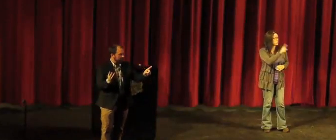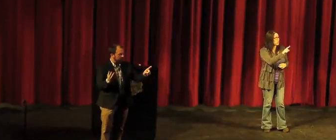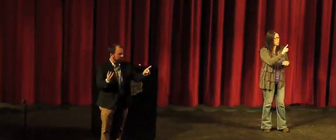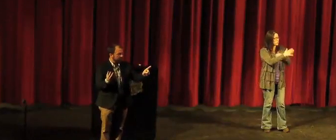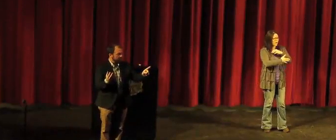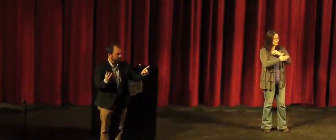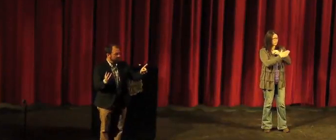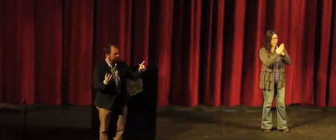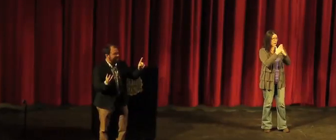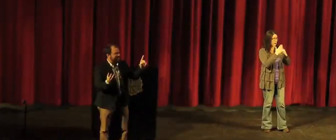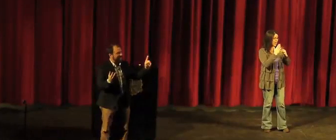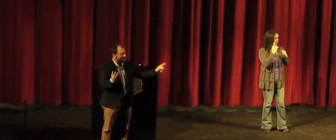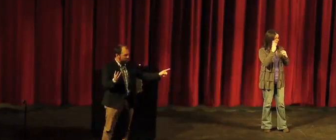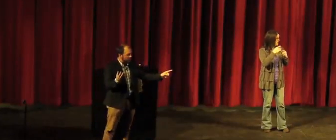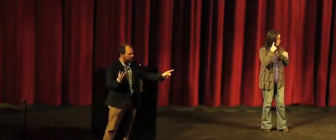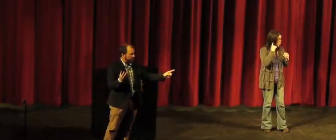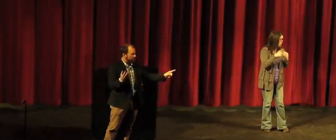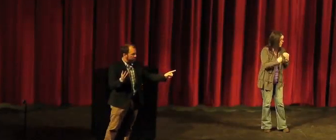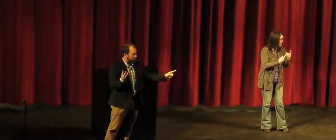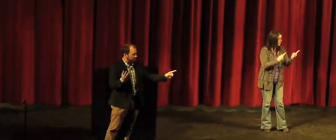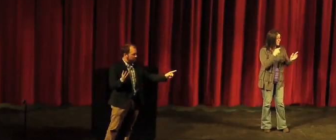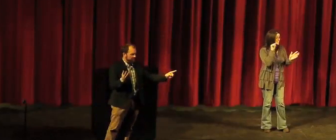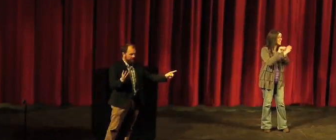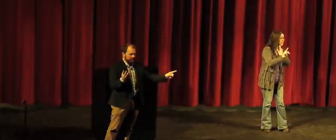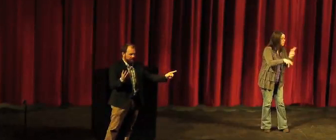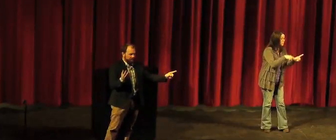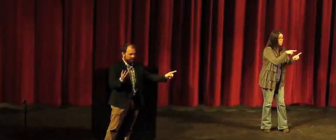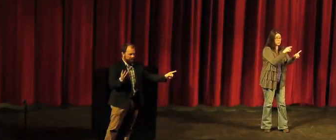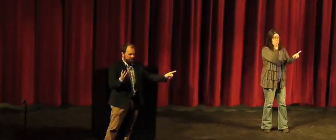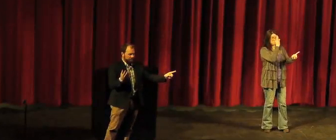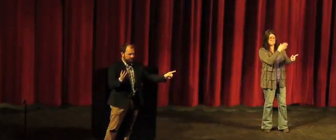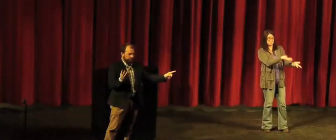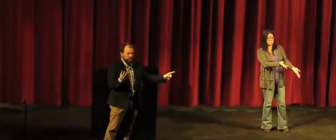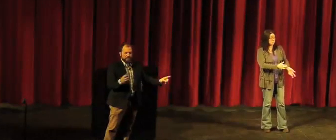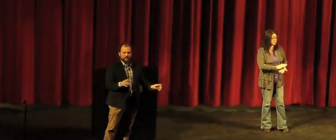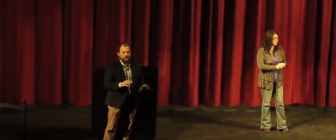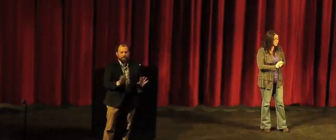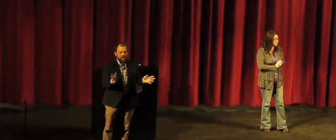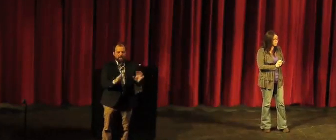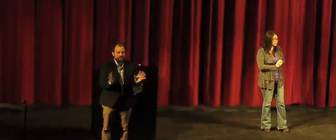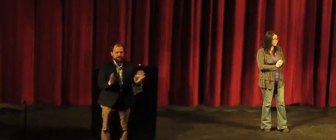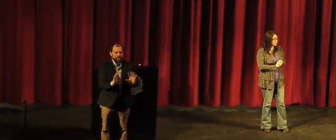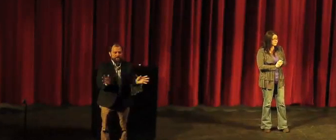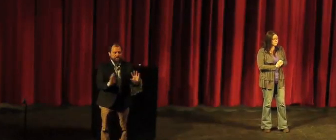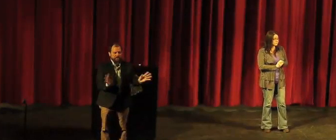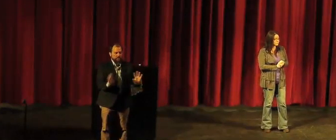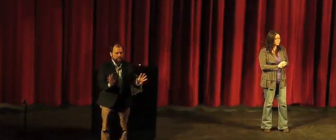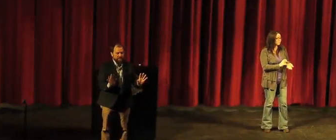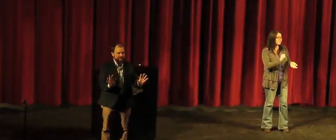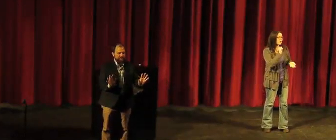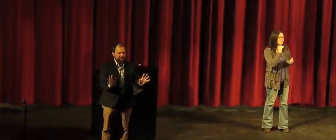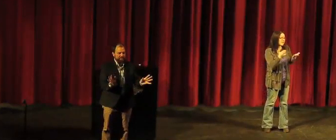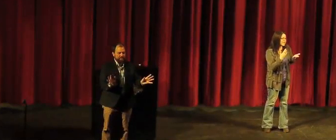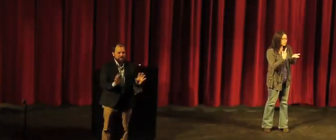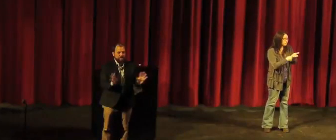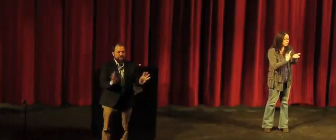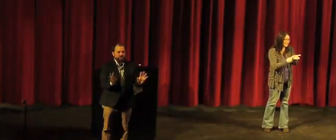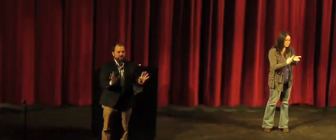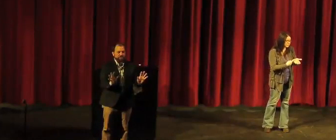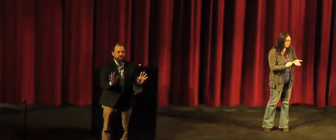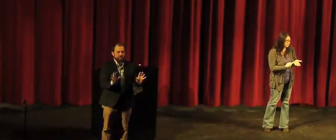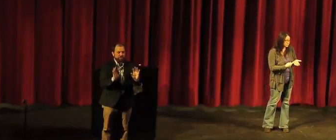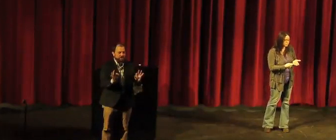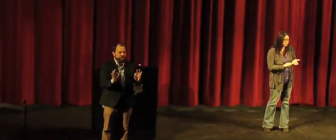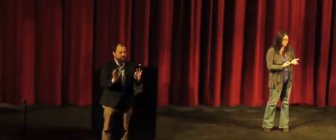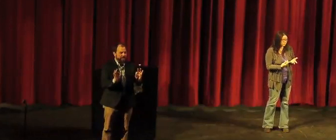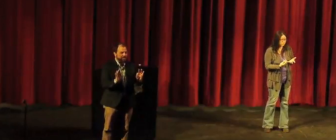never heard of to kill people he knows nothing about? Now, I'm not here to debate just war pacifism. I'm not